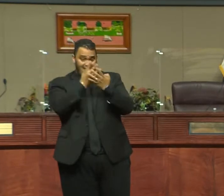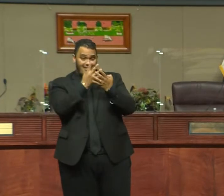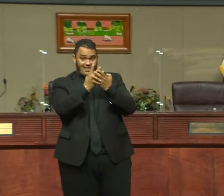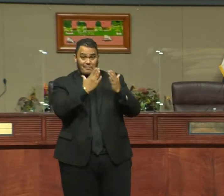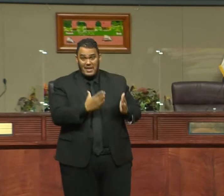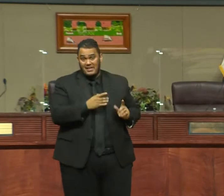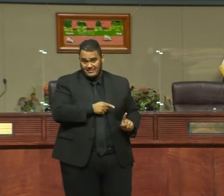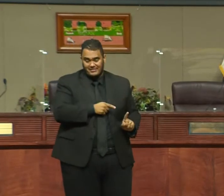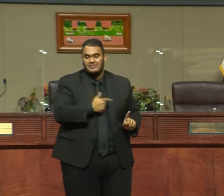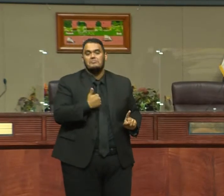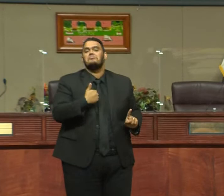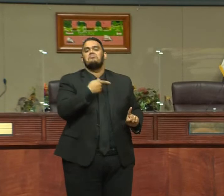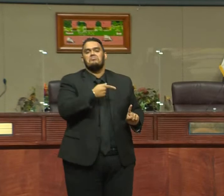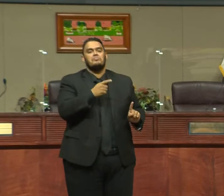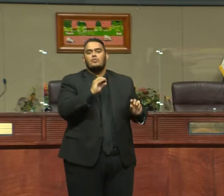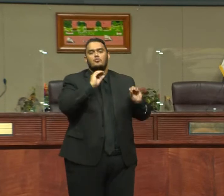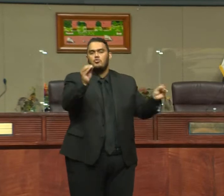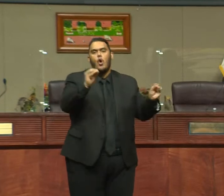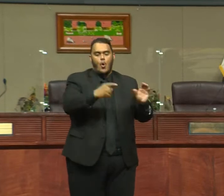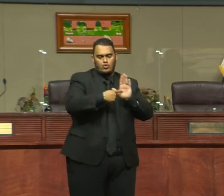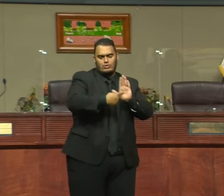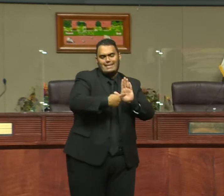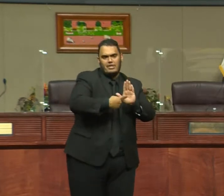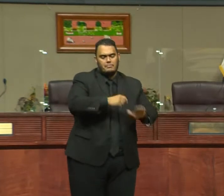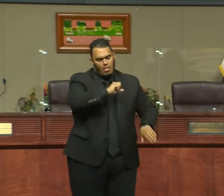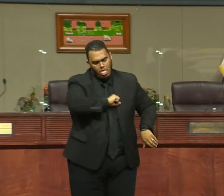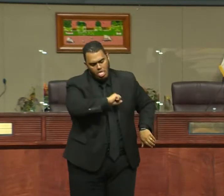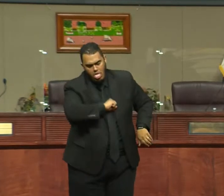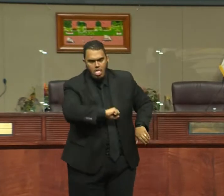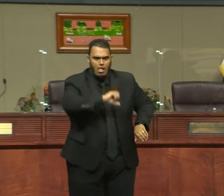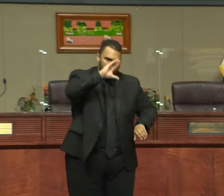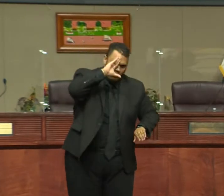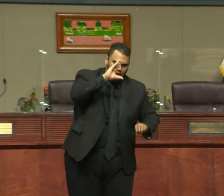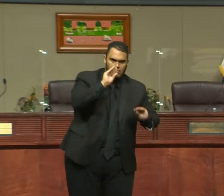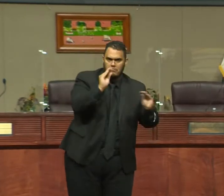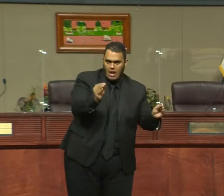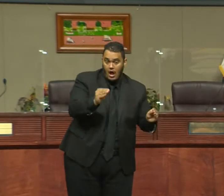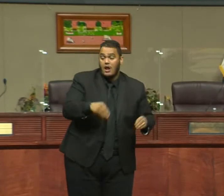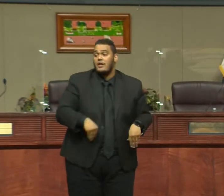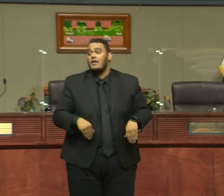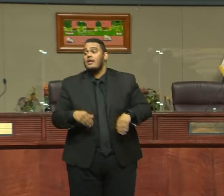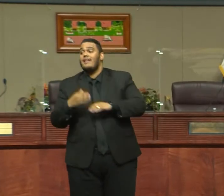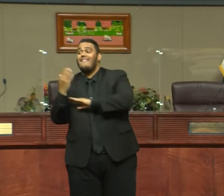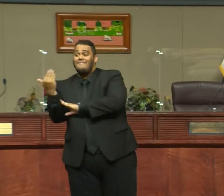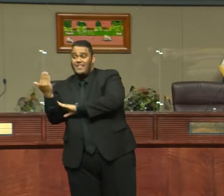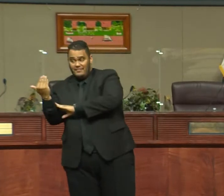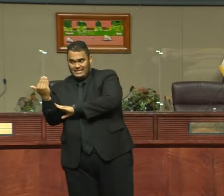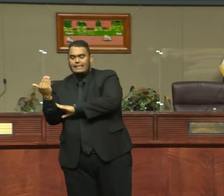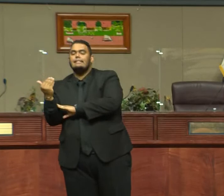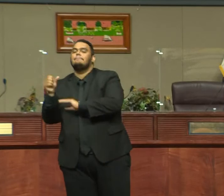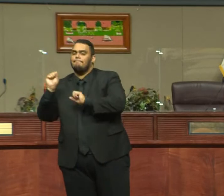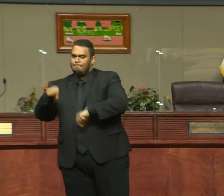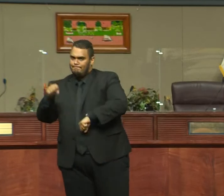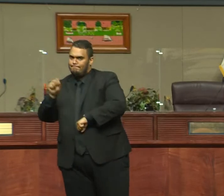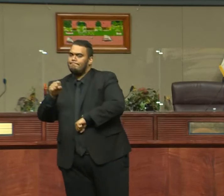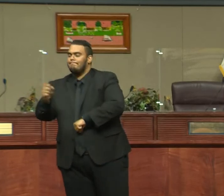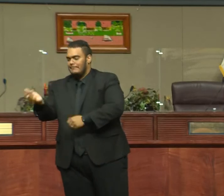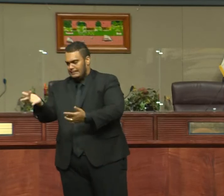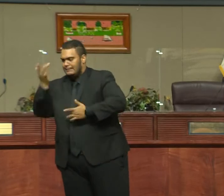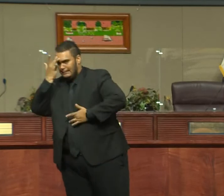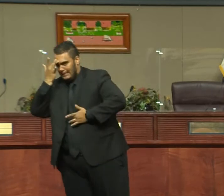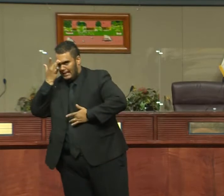symptomatic. No inmates are requiring hospitalization at this time, And since the start of the